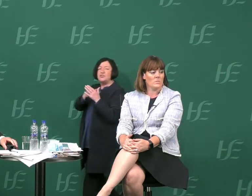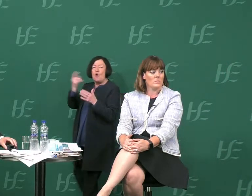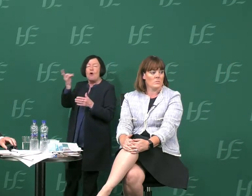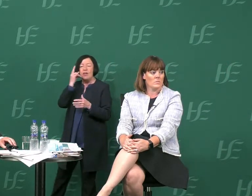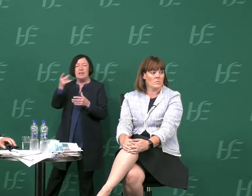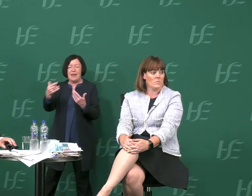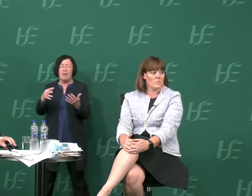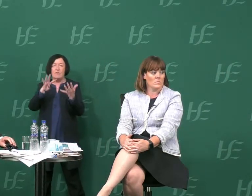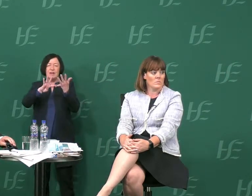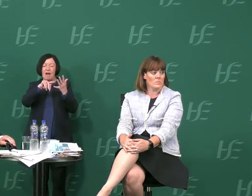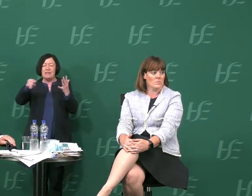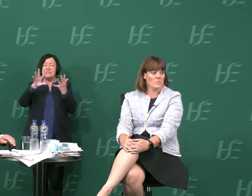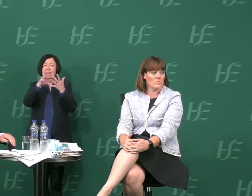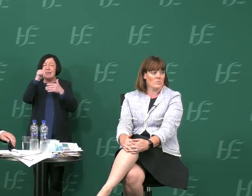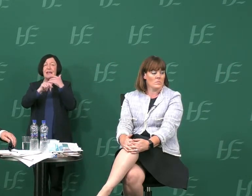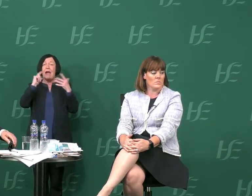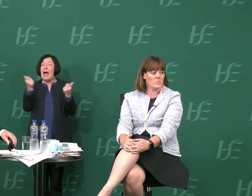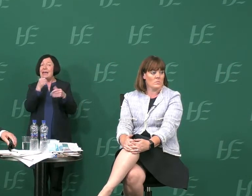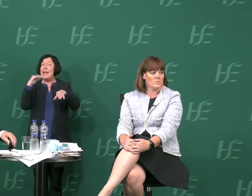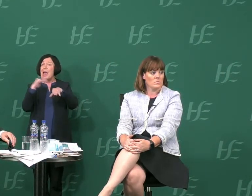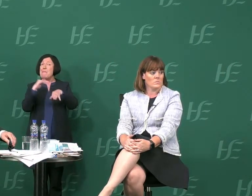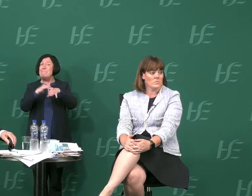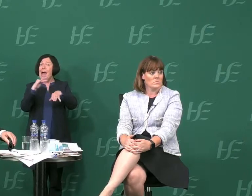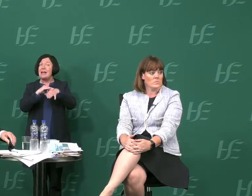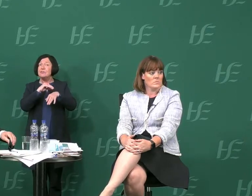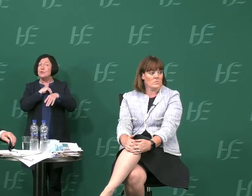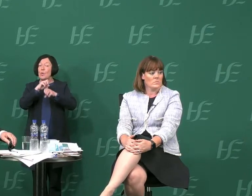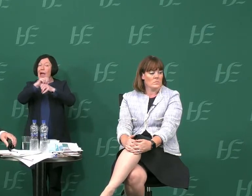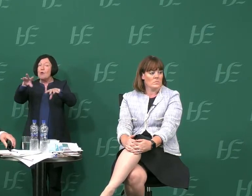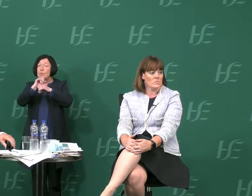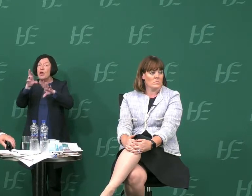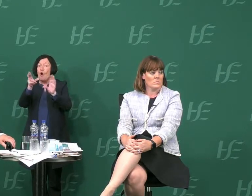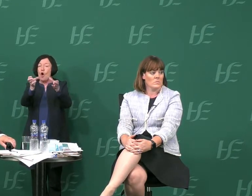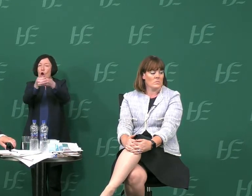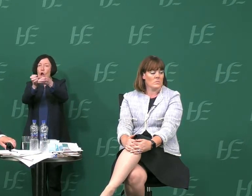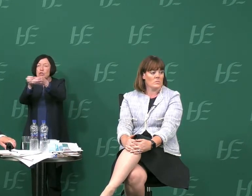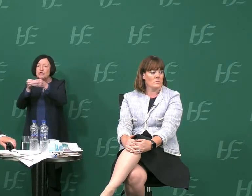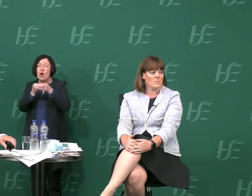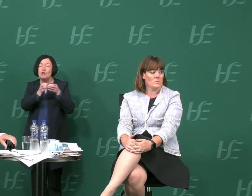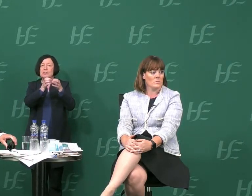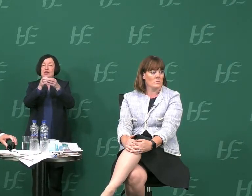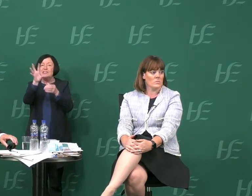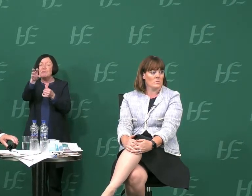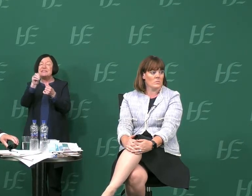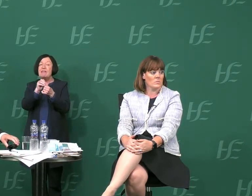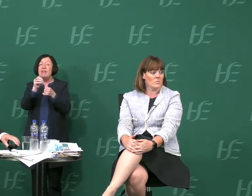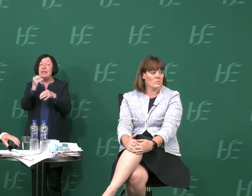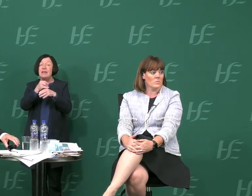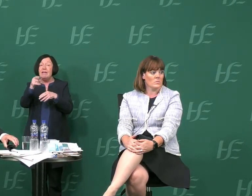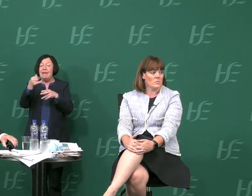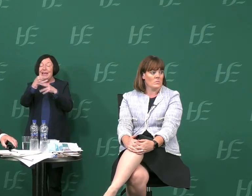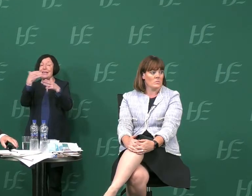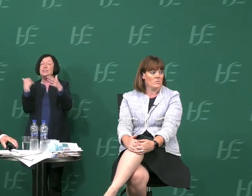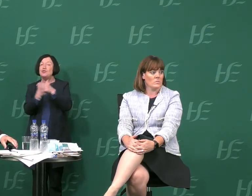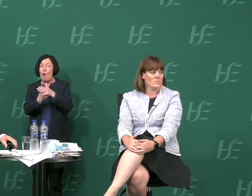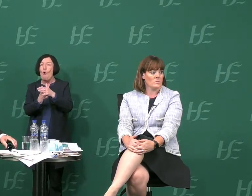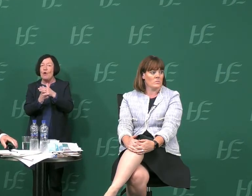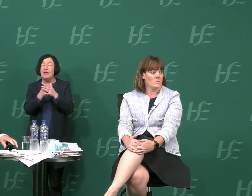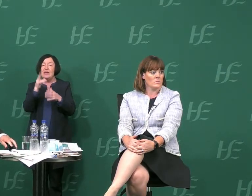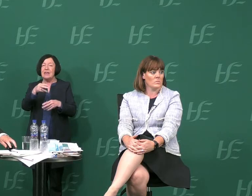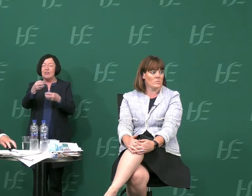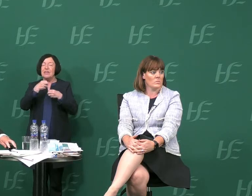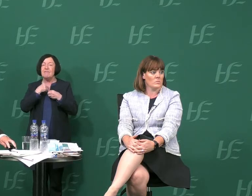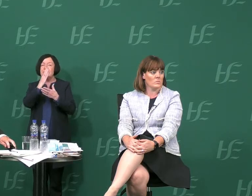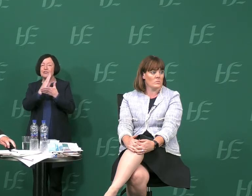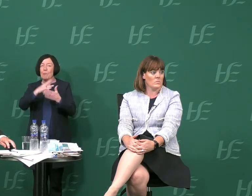10 days. Are we seeing any impact in relation to outbreaks or clusters, specifically in relation to indoor hospitality? And can you give